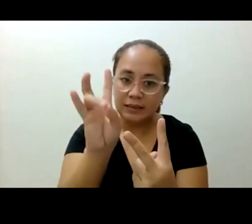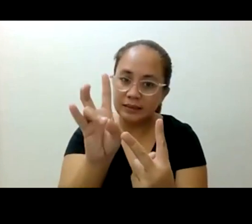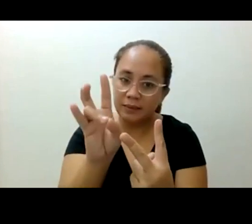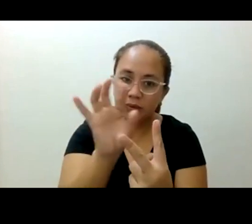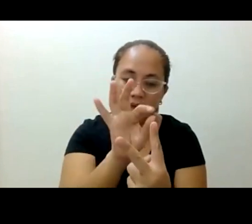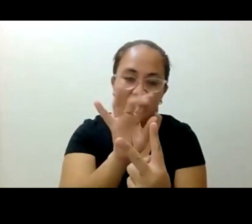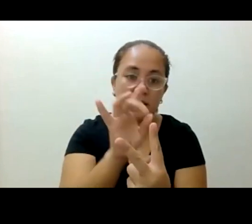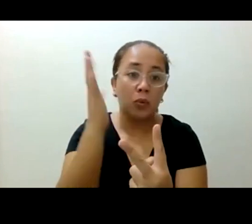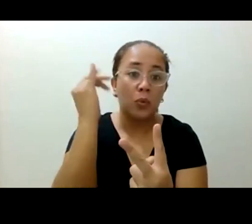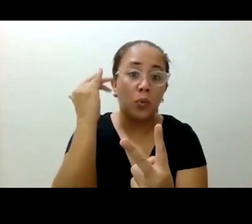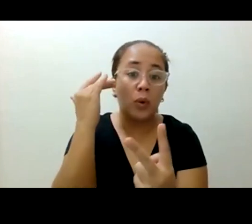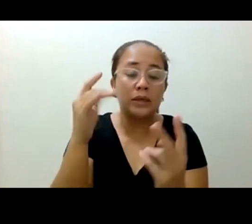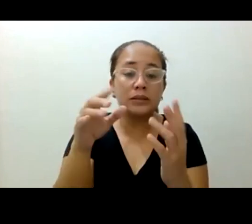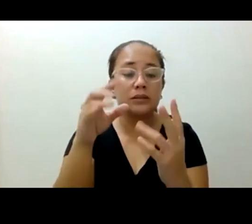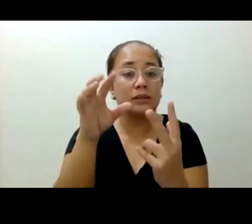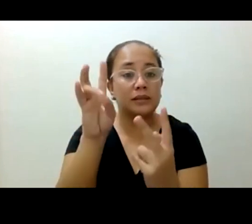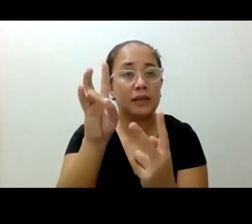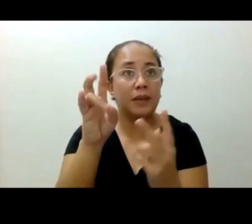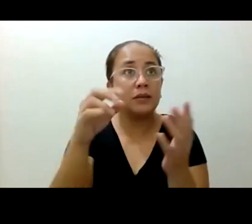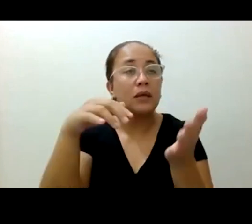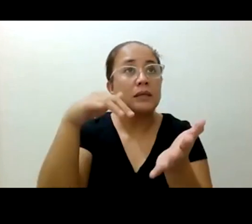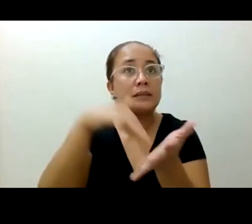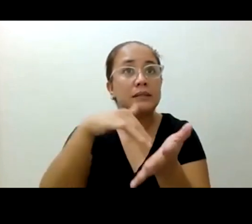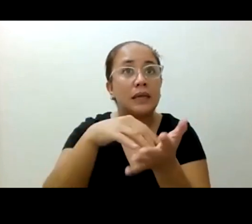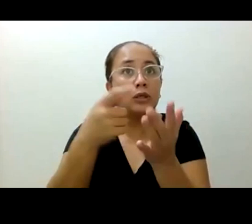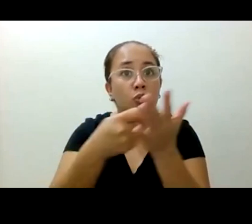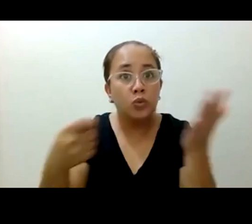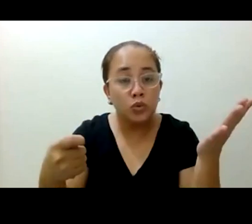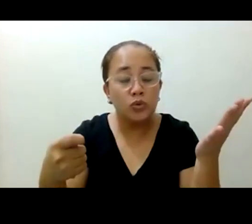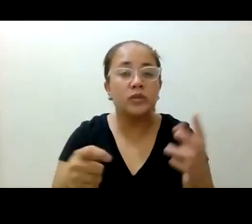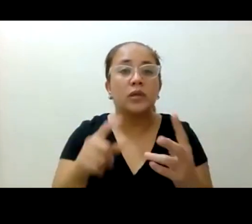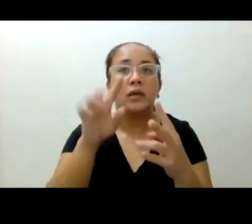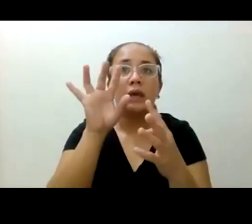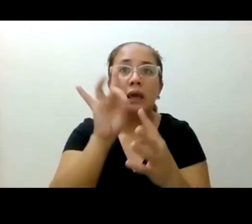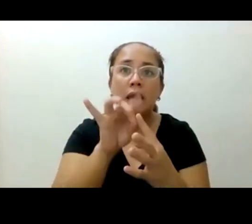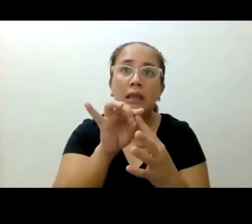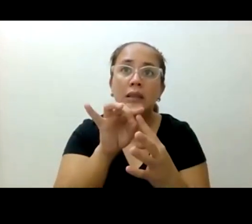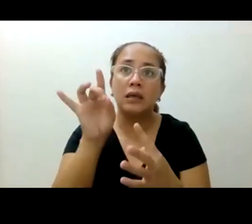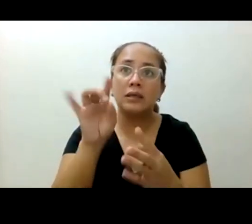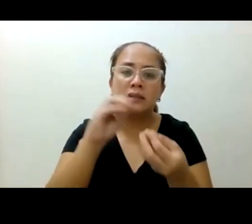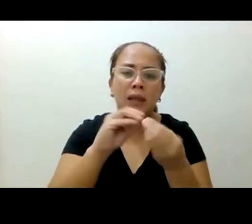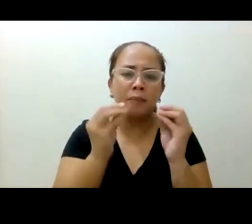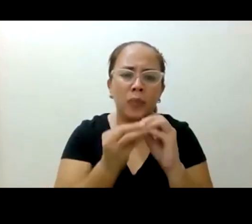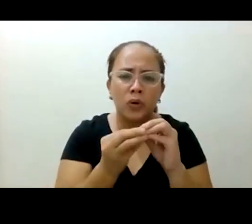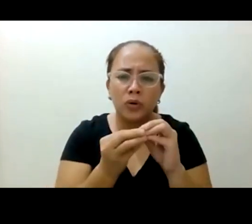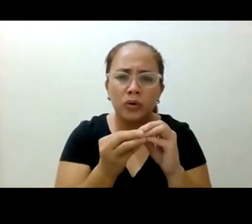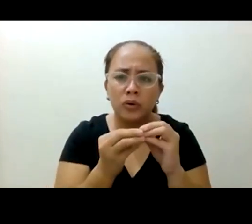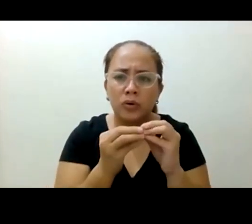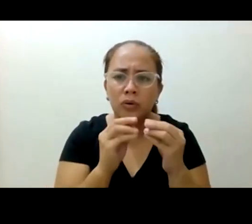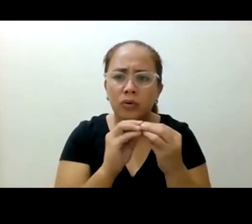7 is study tools and 8 numbers. I think advanced numbers.